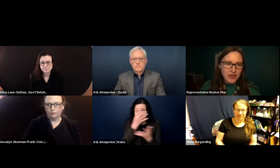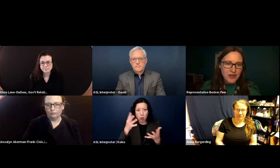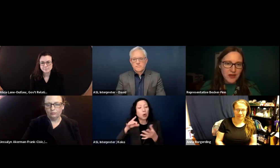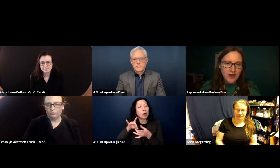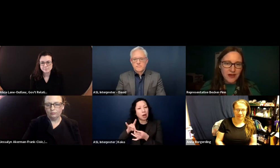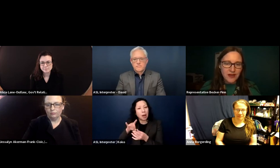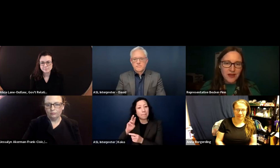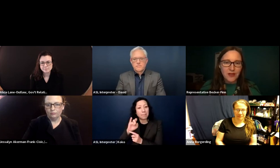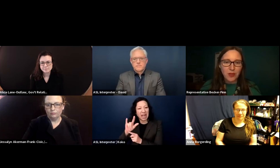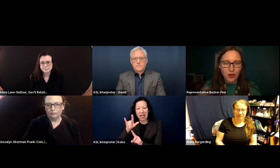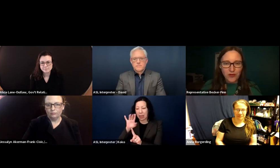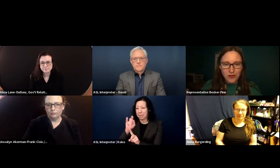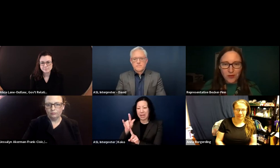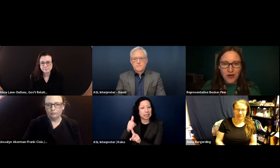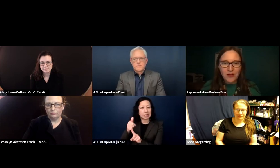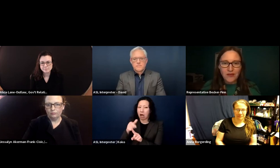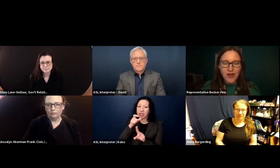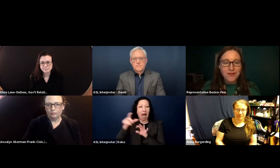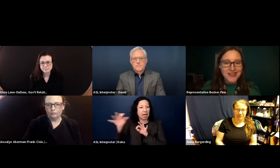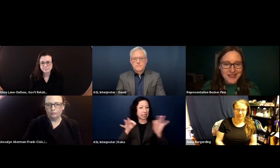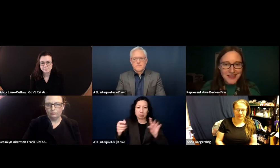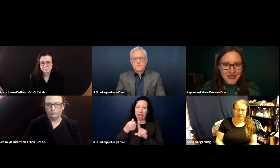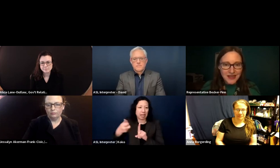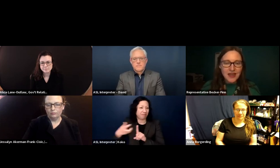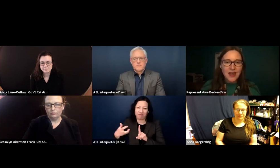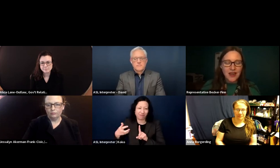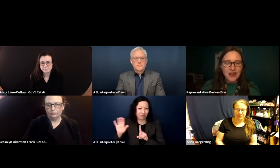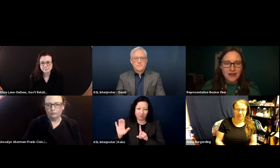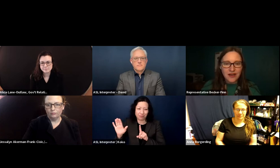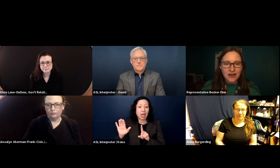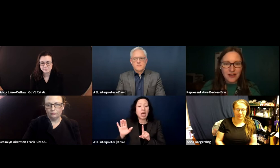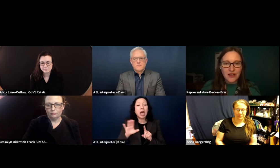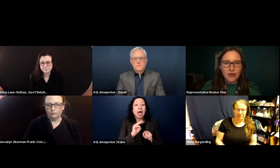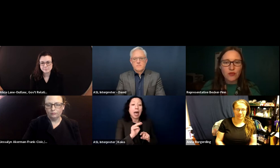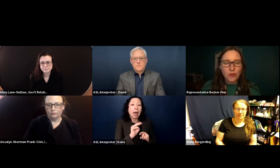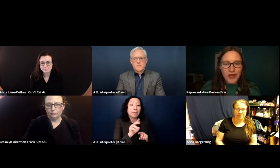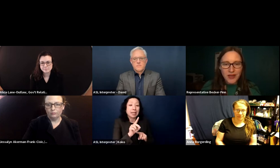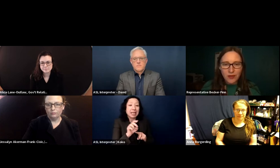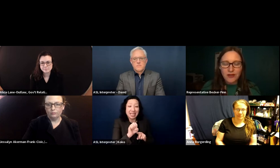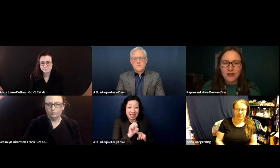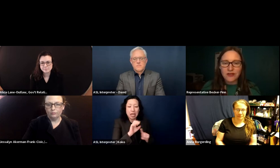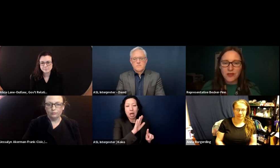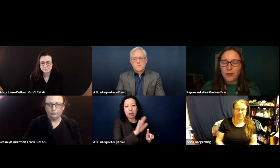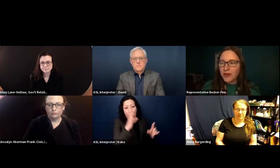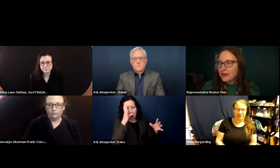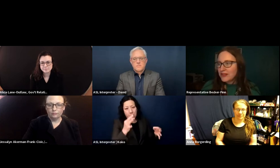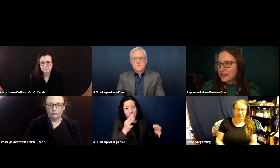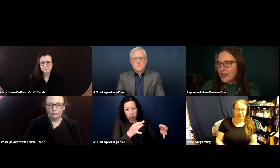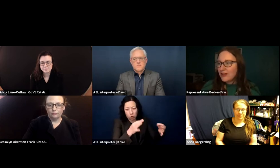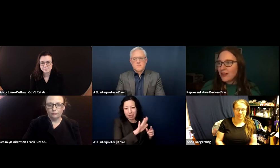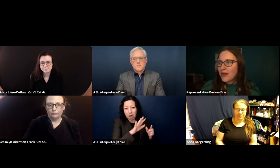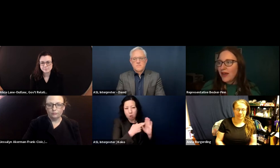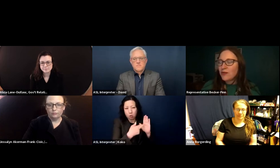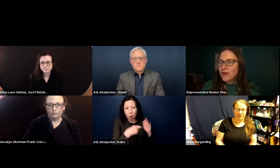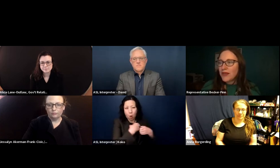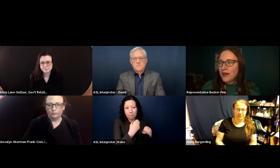be in the purview of MDE and in the rulemaking process. But the bill just says